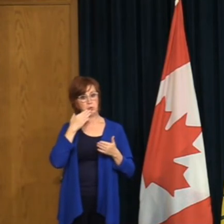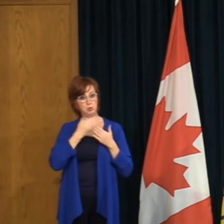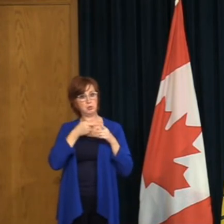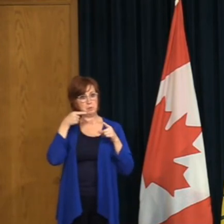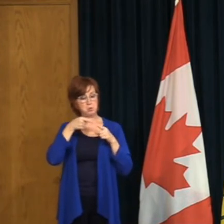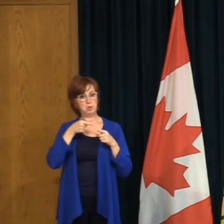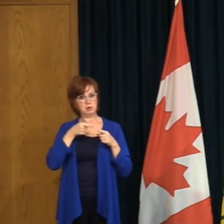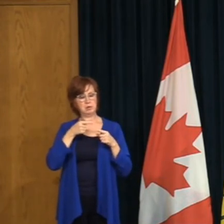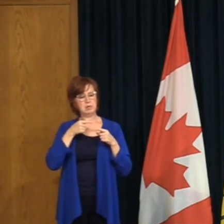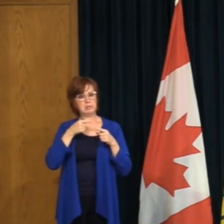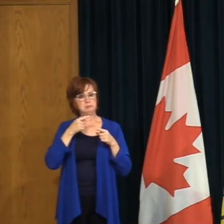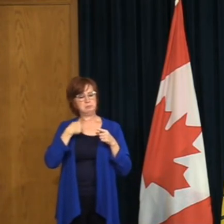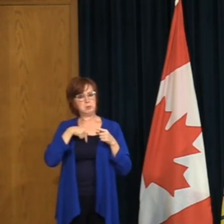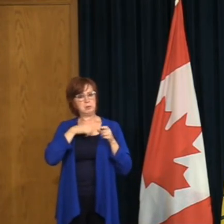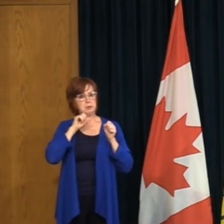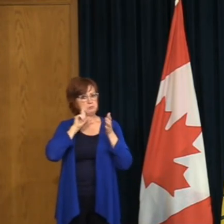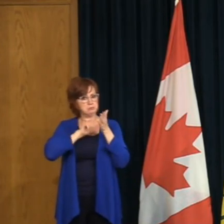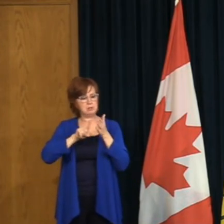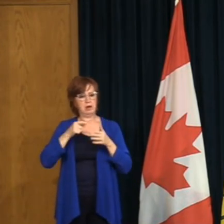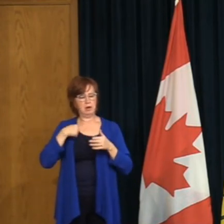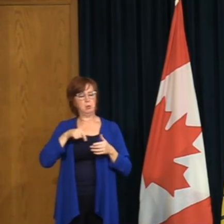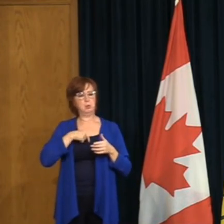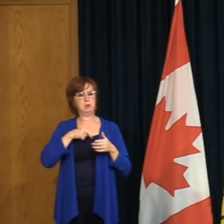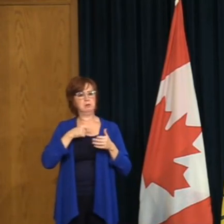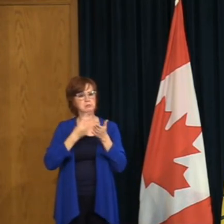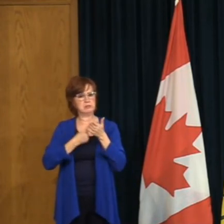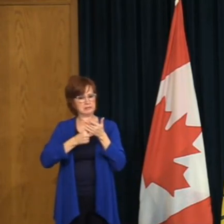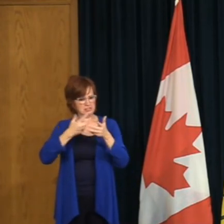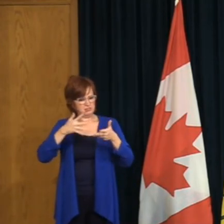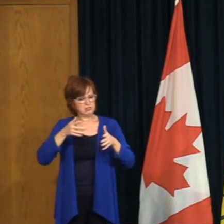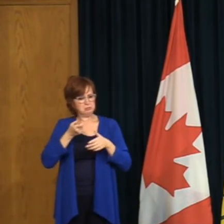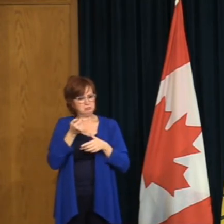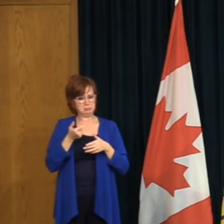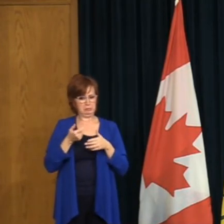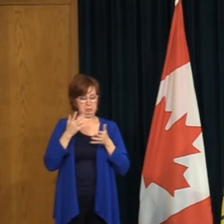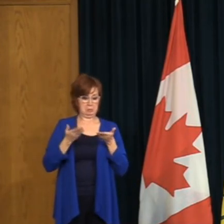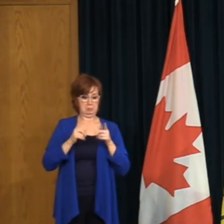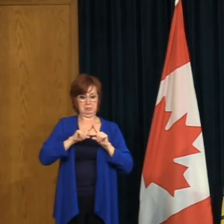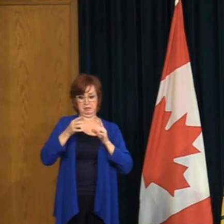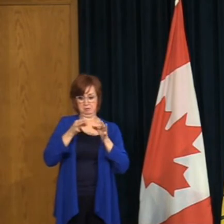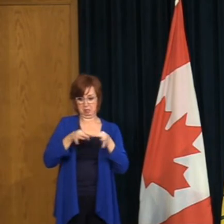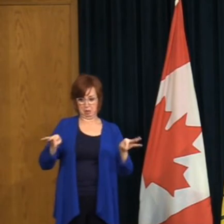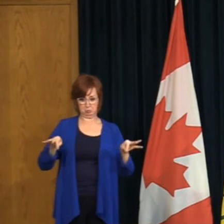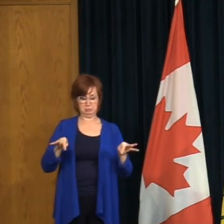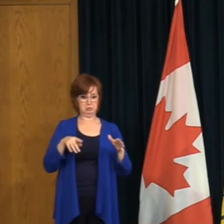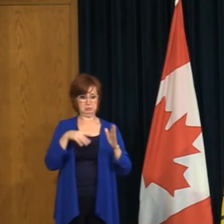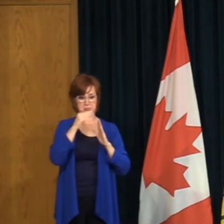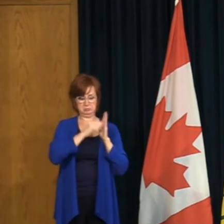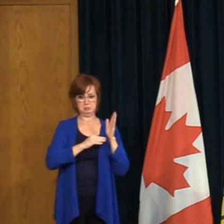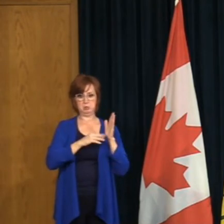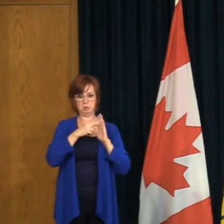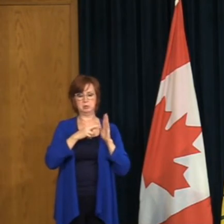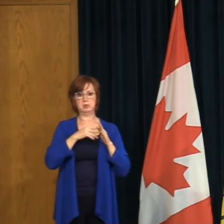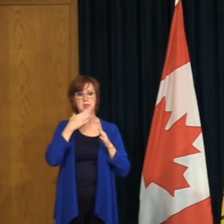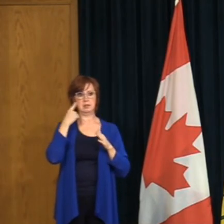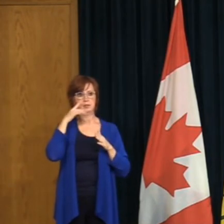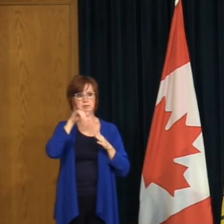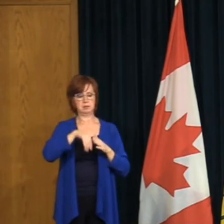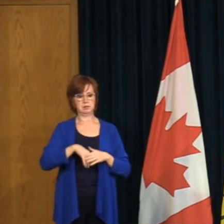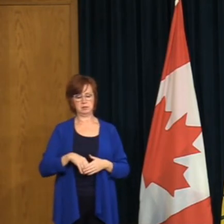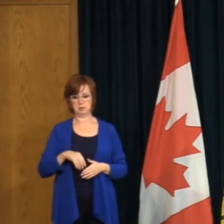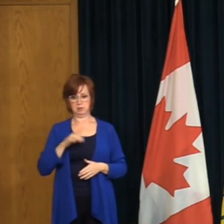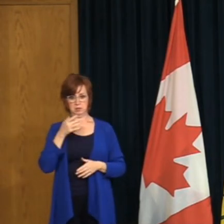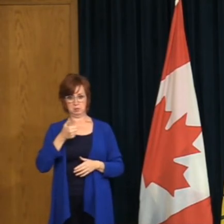our website and other products that are on social media and see if we can be a bit more clear. So thank you for that.